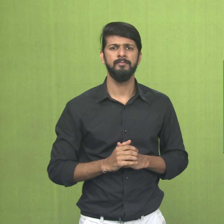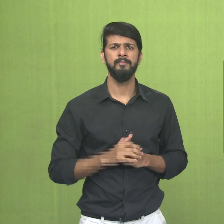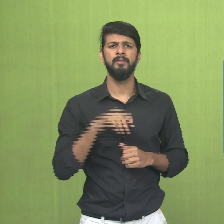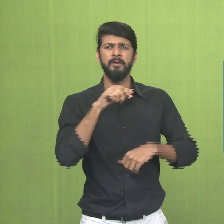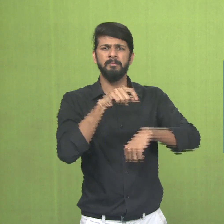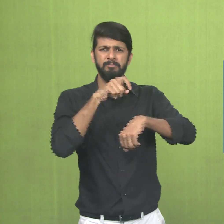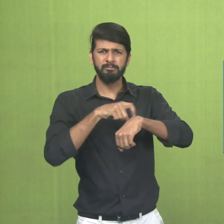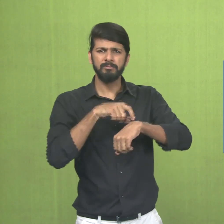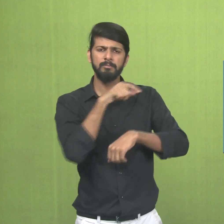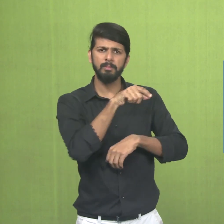Kolkata.